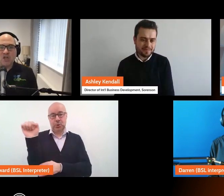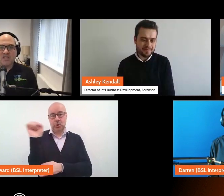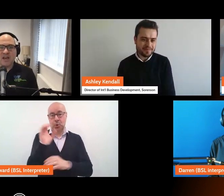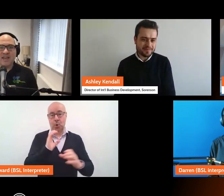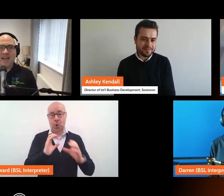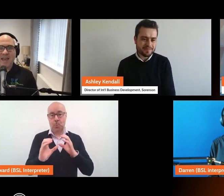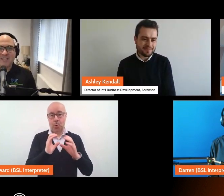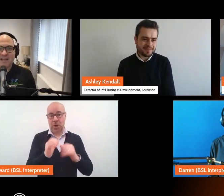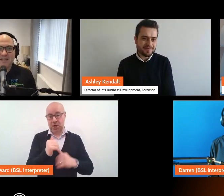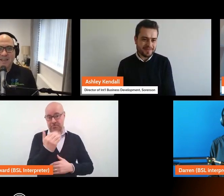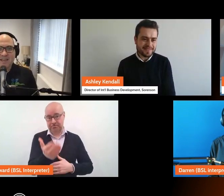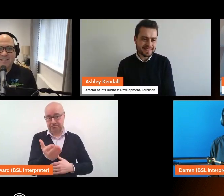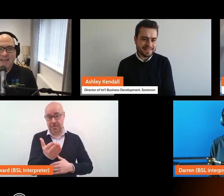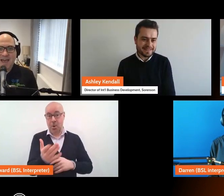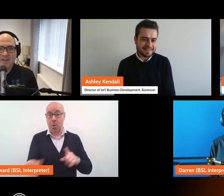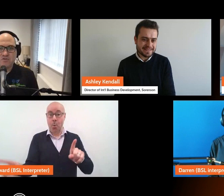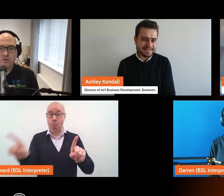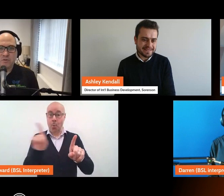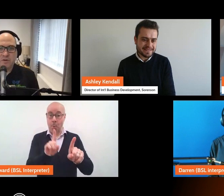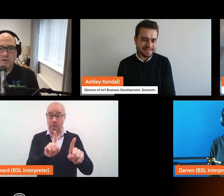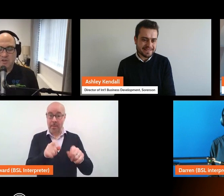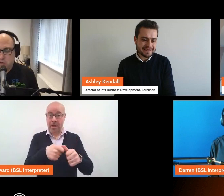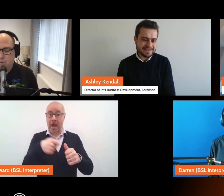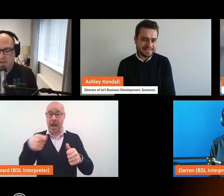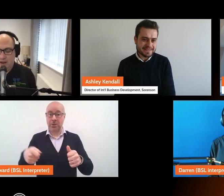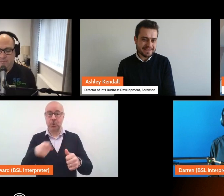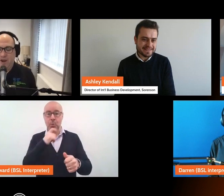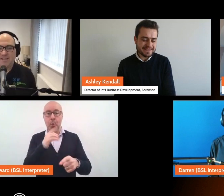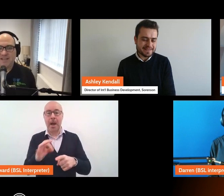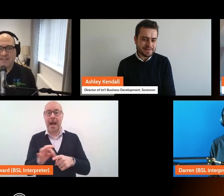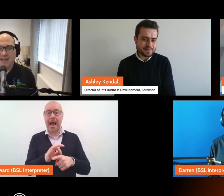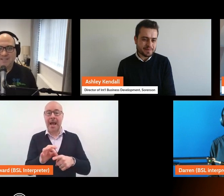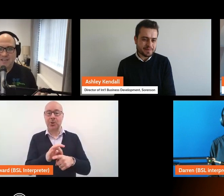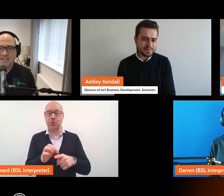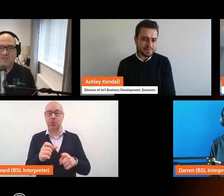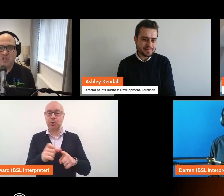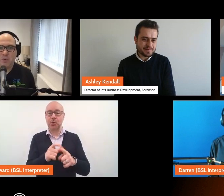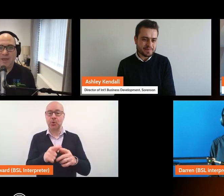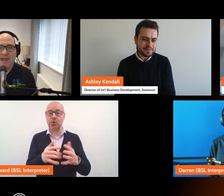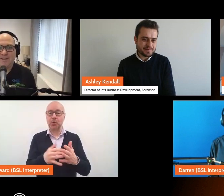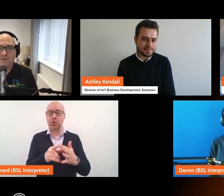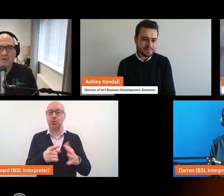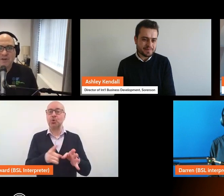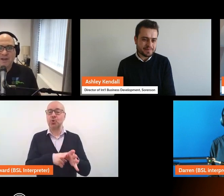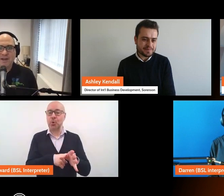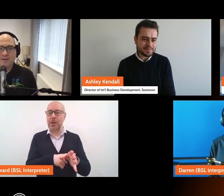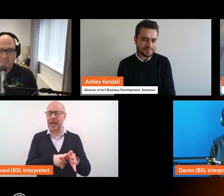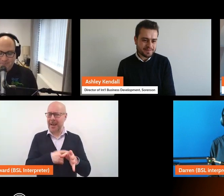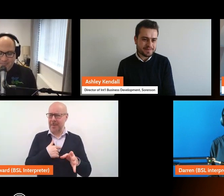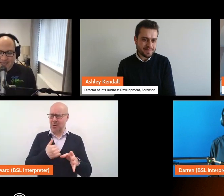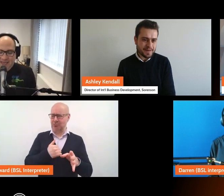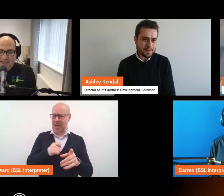And alongside Ashley is Andrew Dewey. I'm right in saying that. It is Dewey, Andrew.